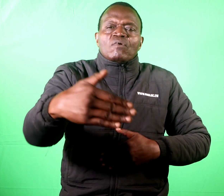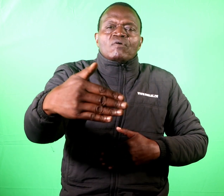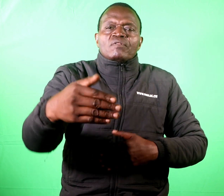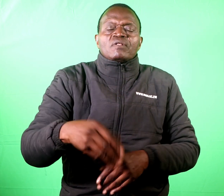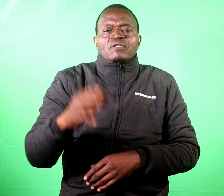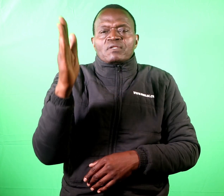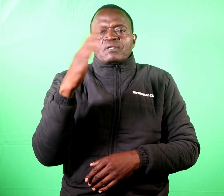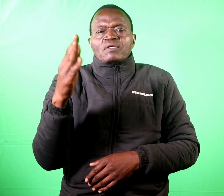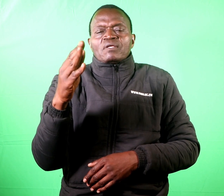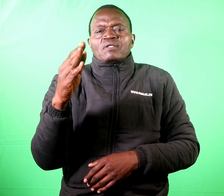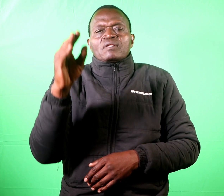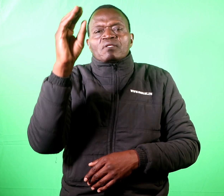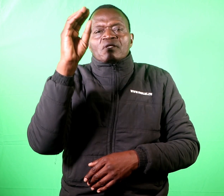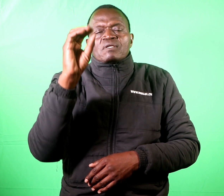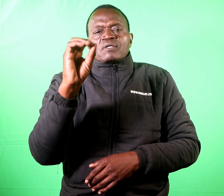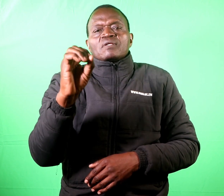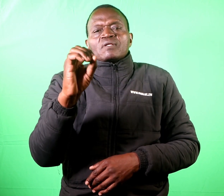the nearest health facility.